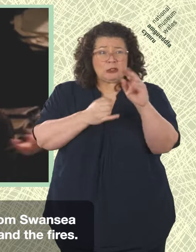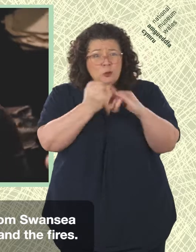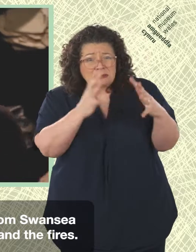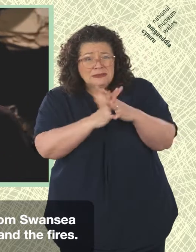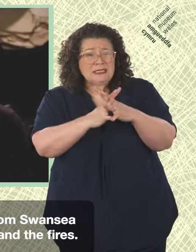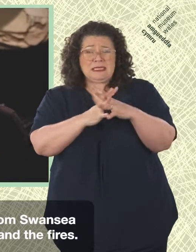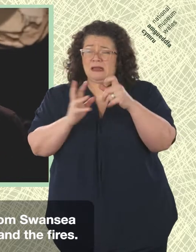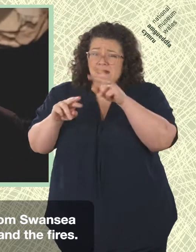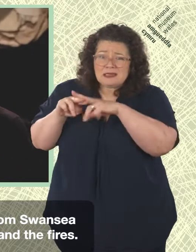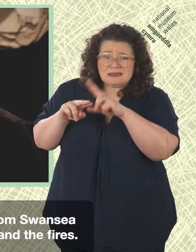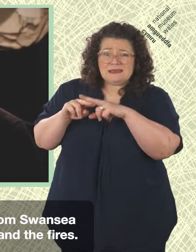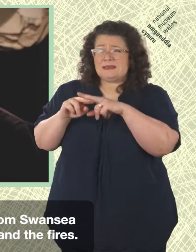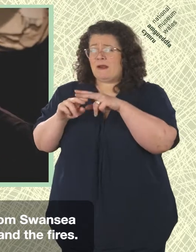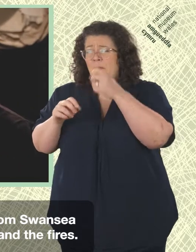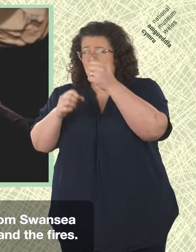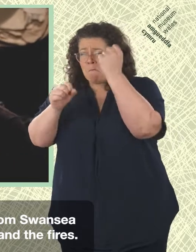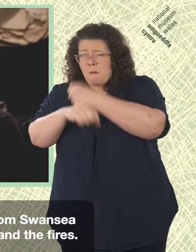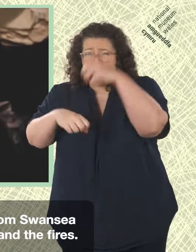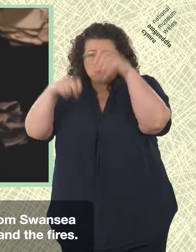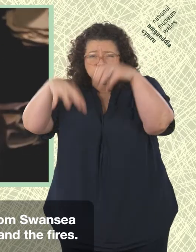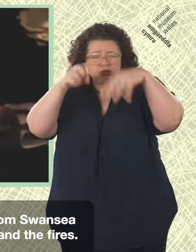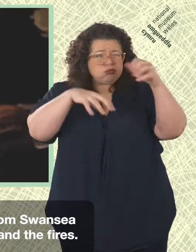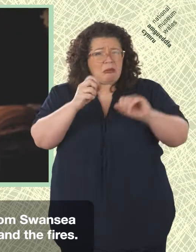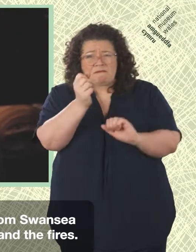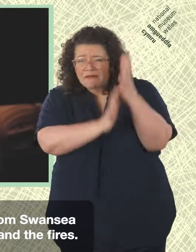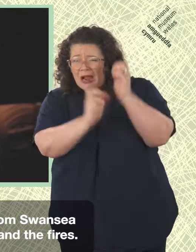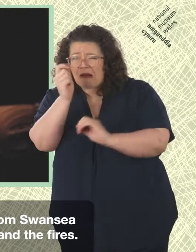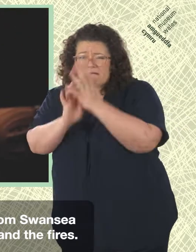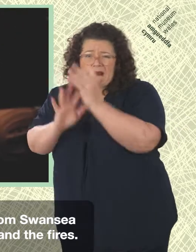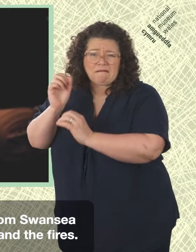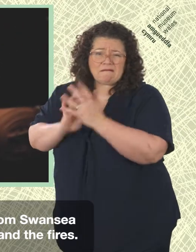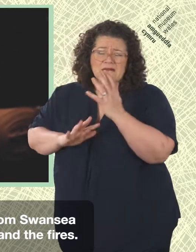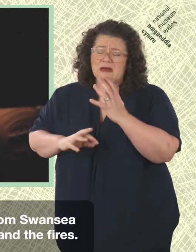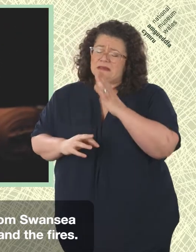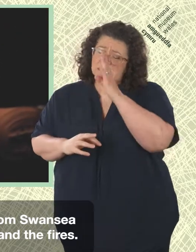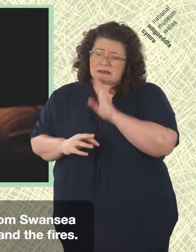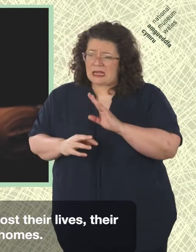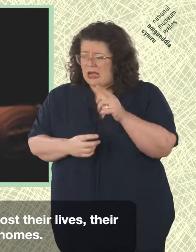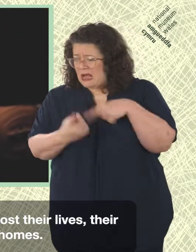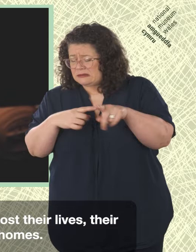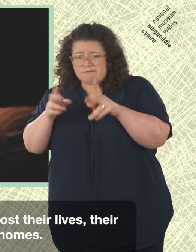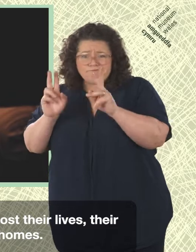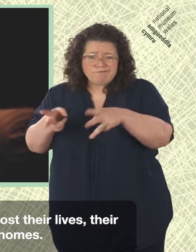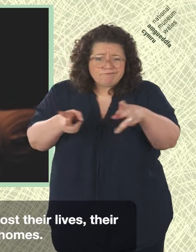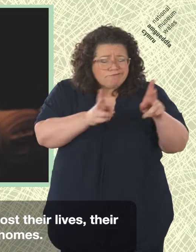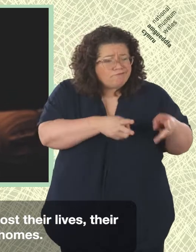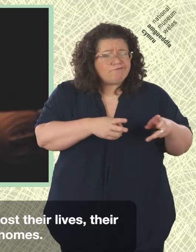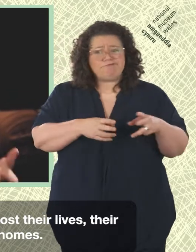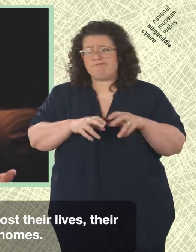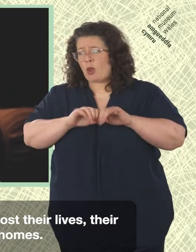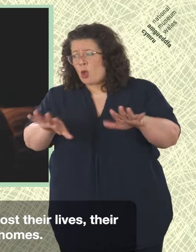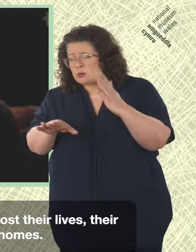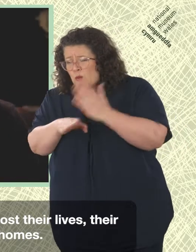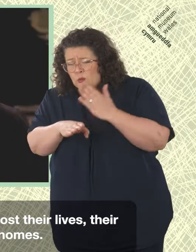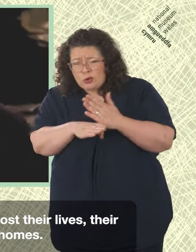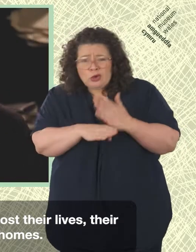in all directions, from Swansea and Cardiff, and all the bombs and the fires. It's so sad. All those